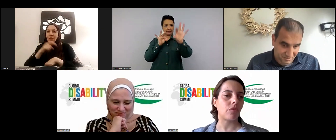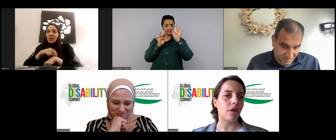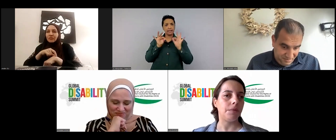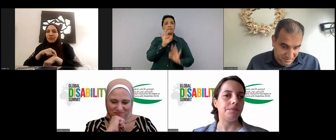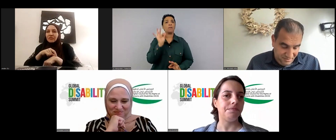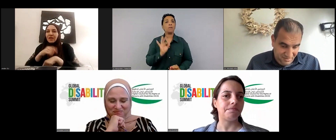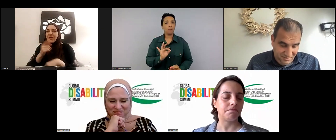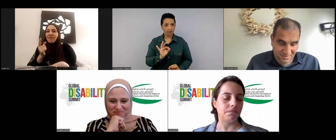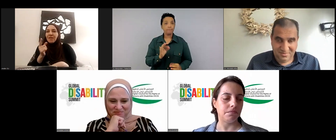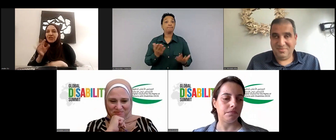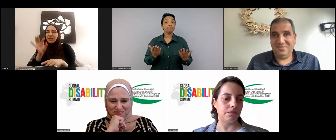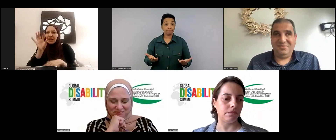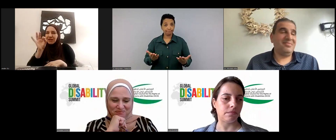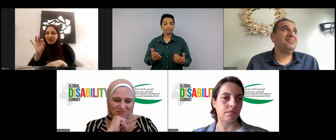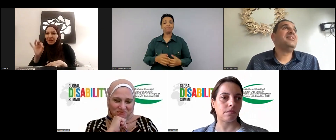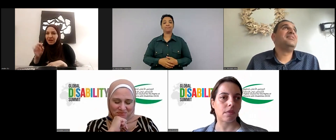that